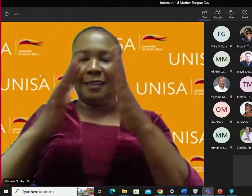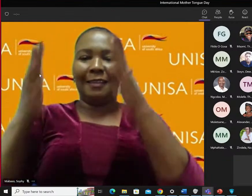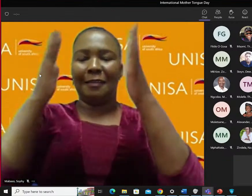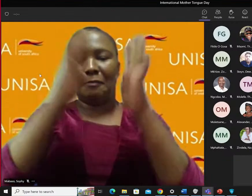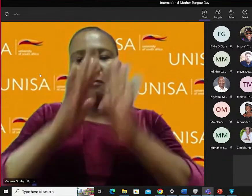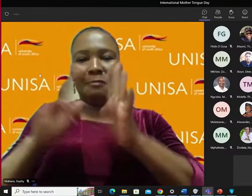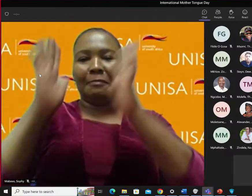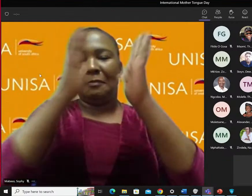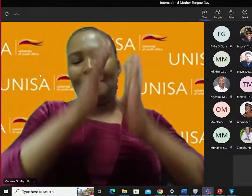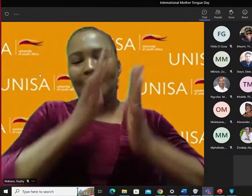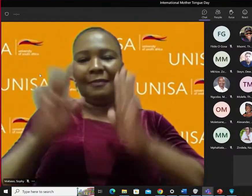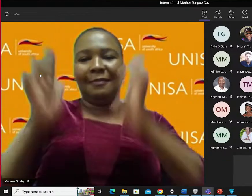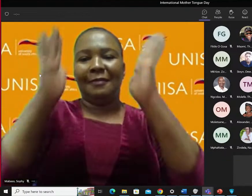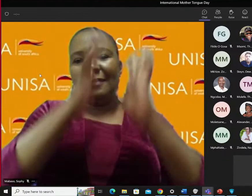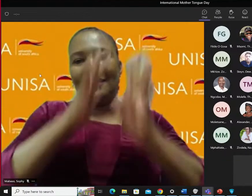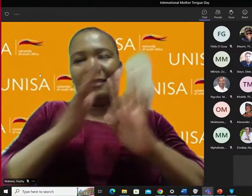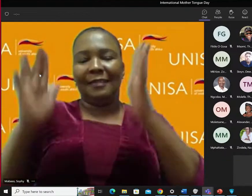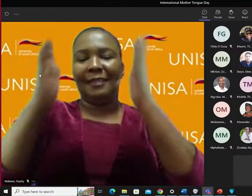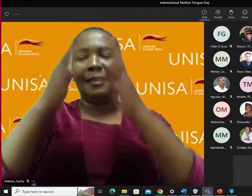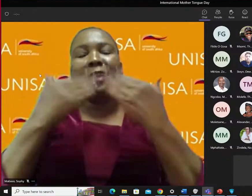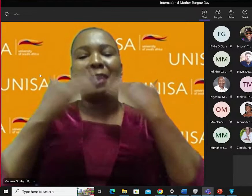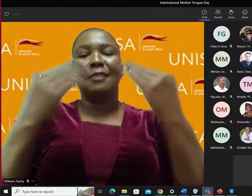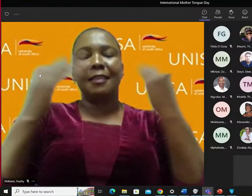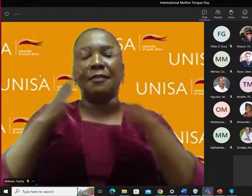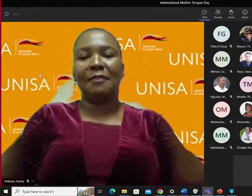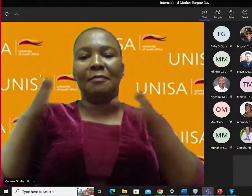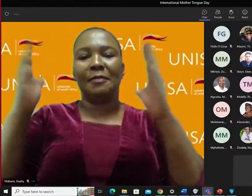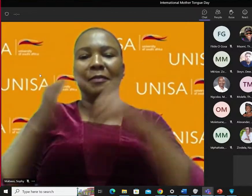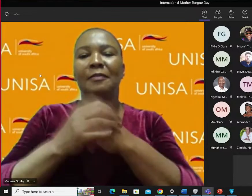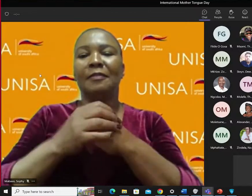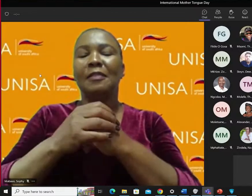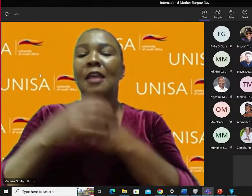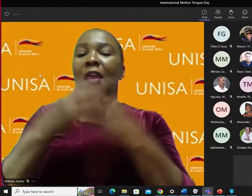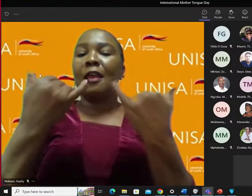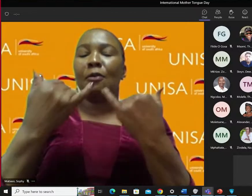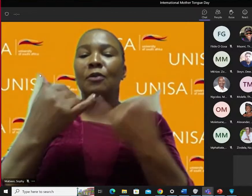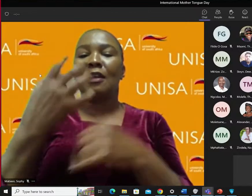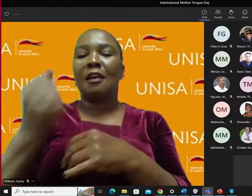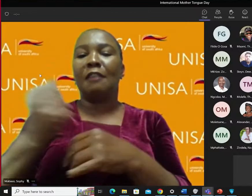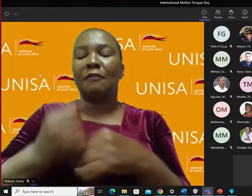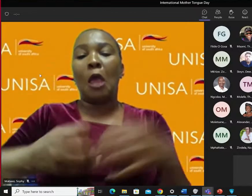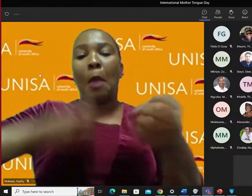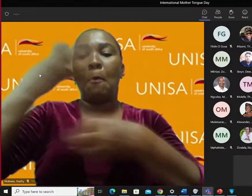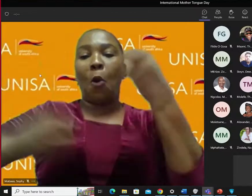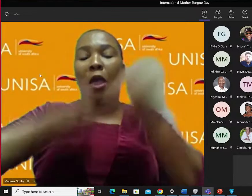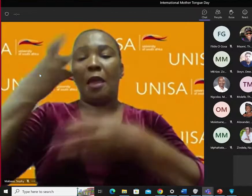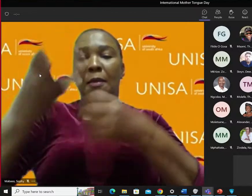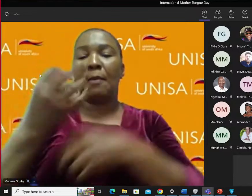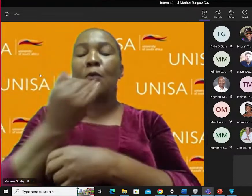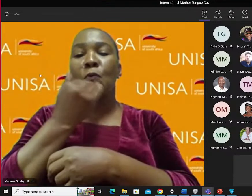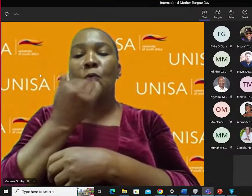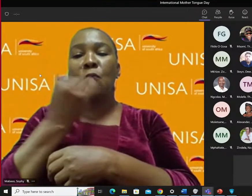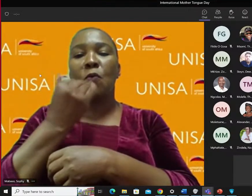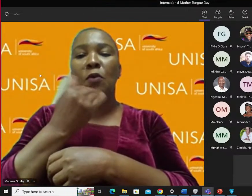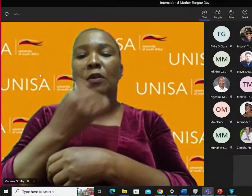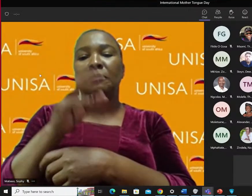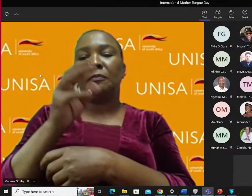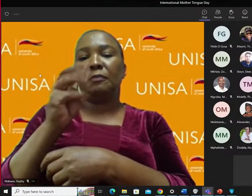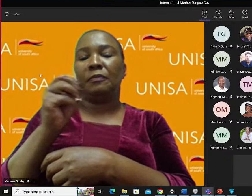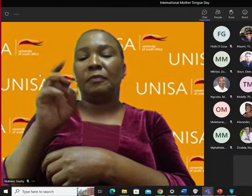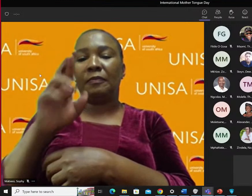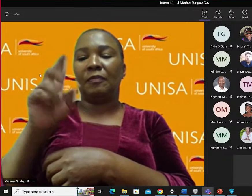Wow! Thank you very much. So we are going to have a poem by Mr.